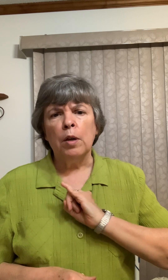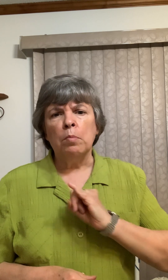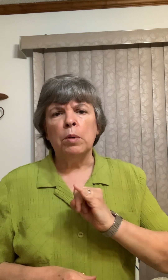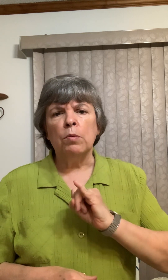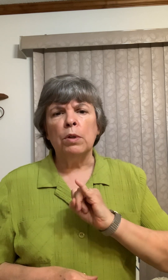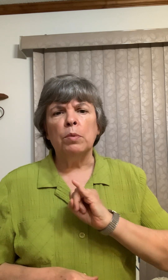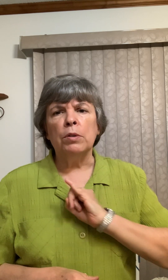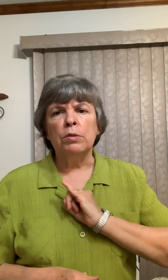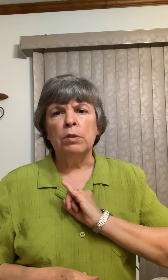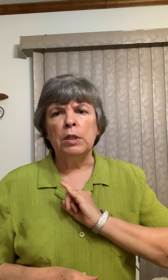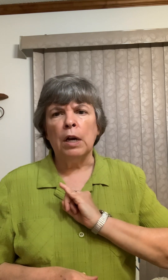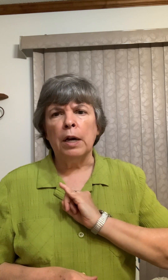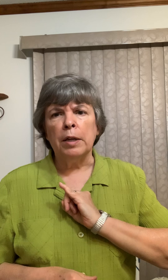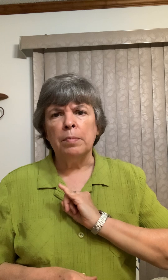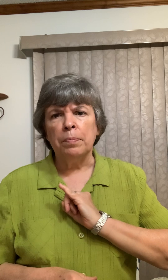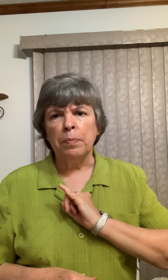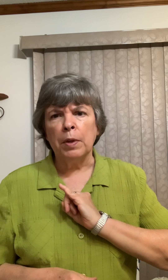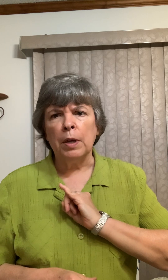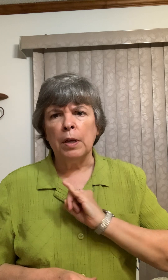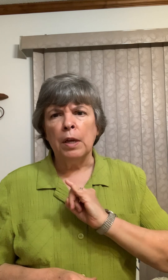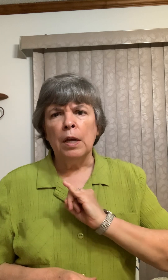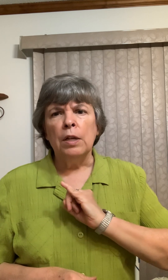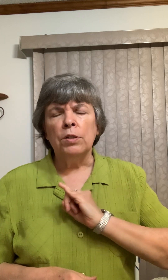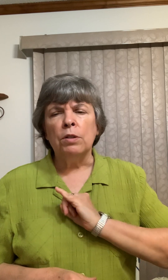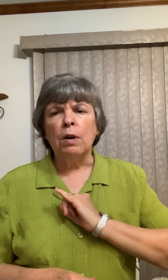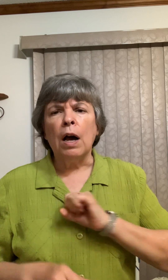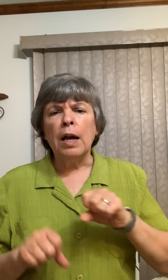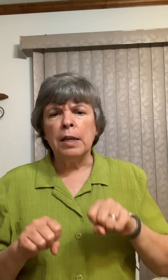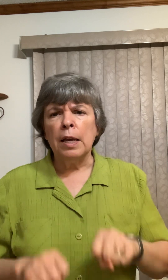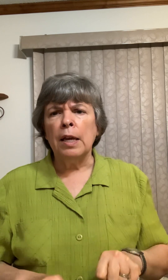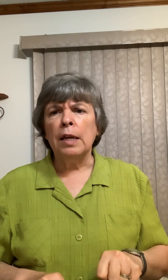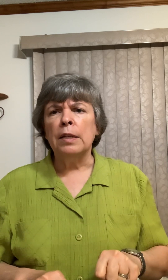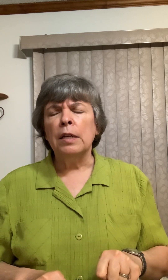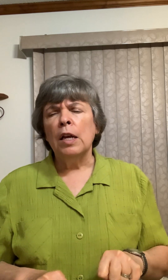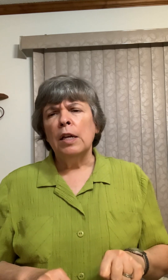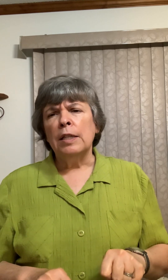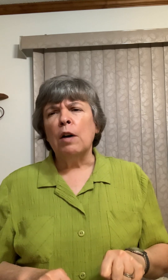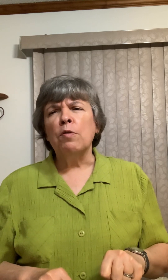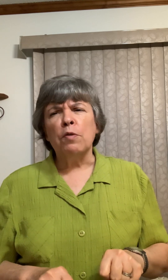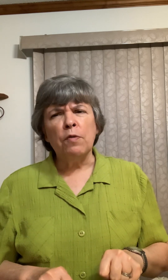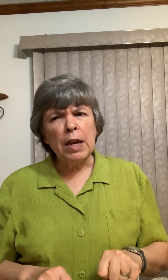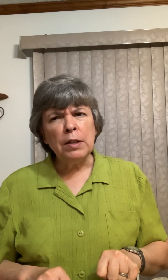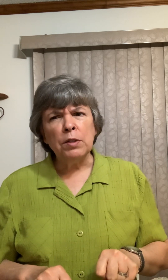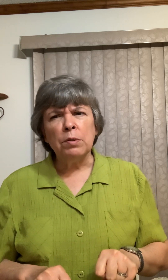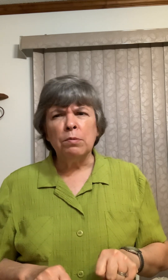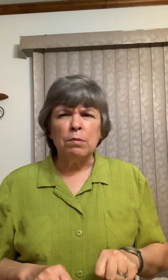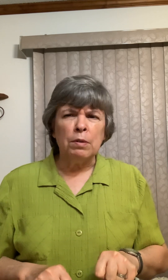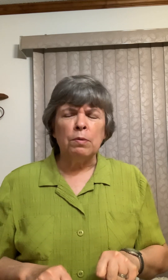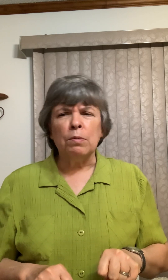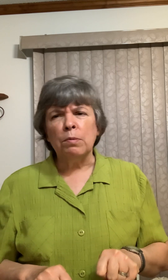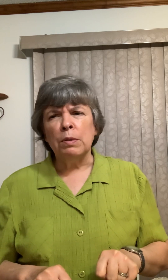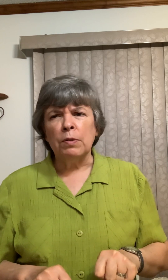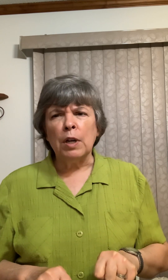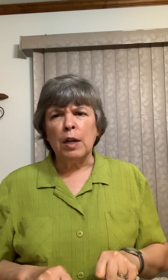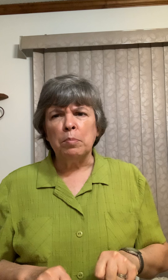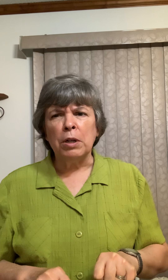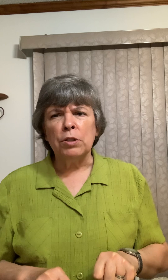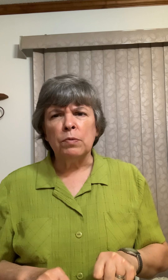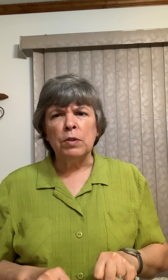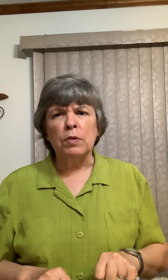but we will do the I. Okay, so I can. Now for face, we've got a bunch of different